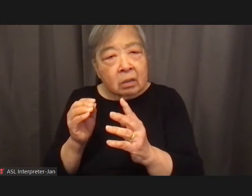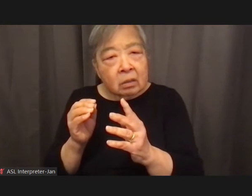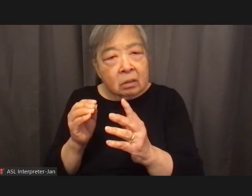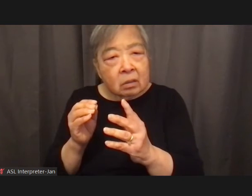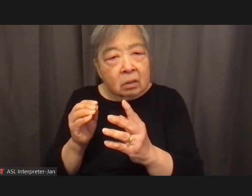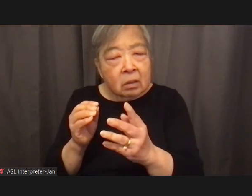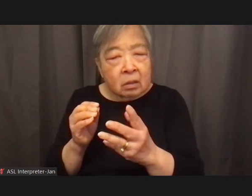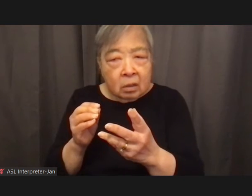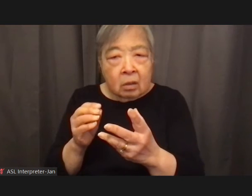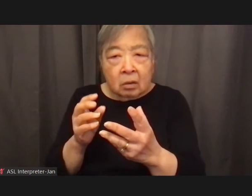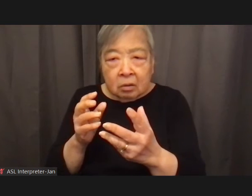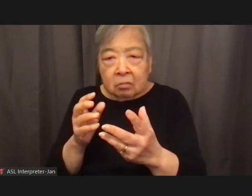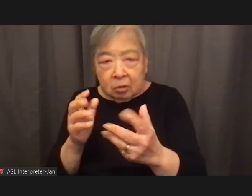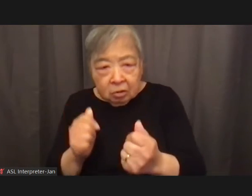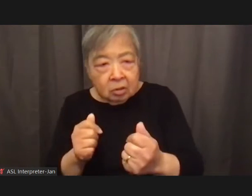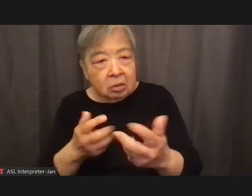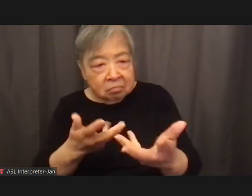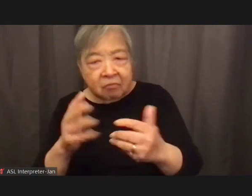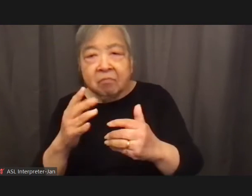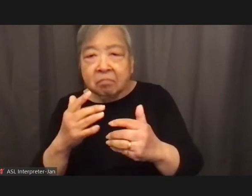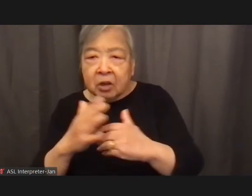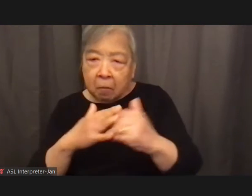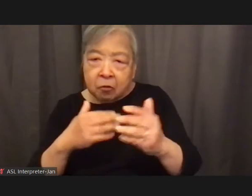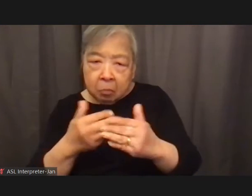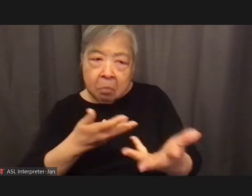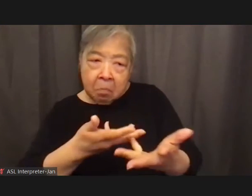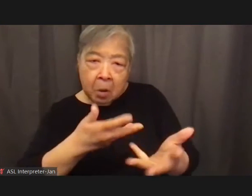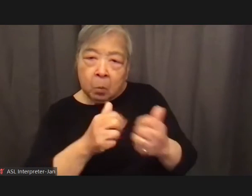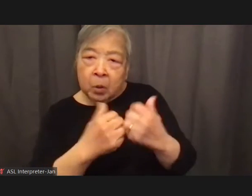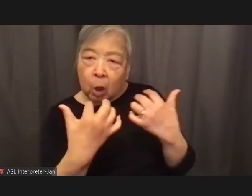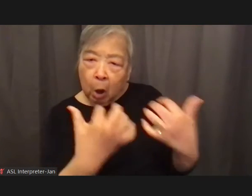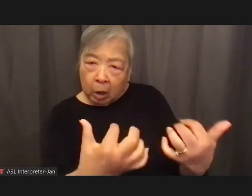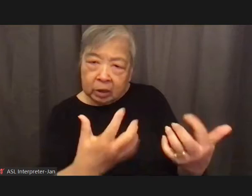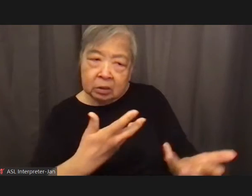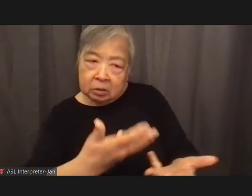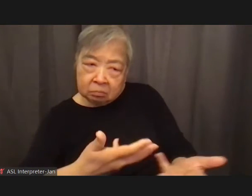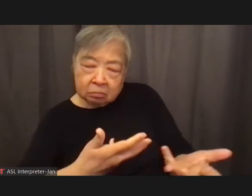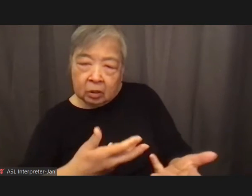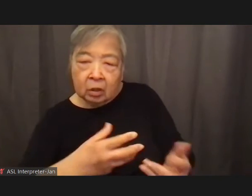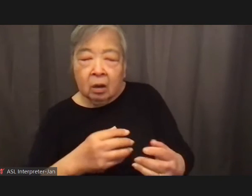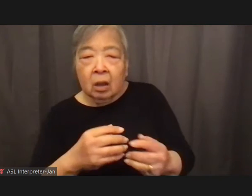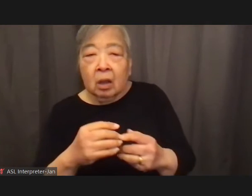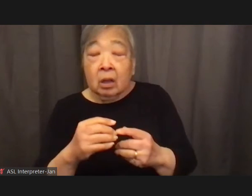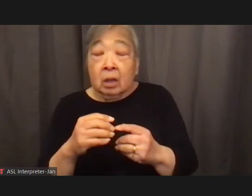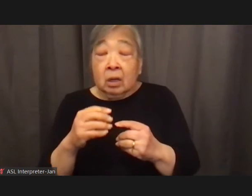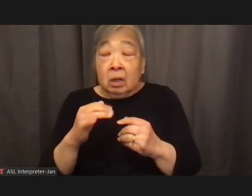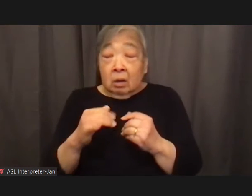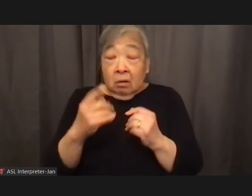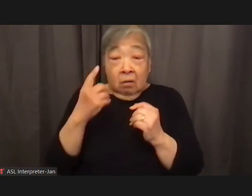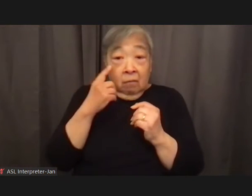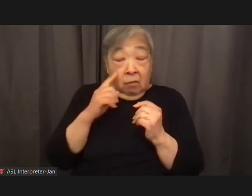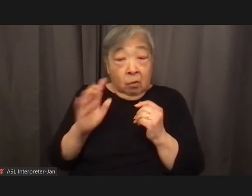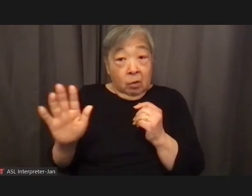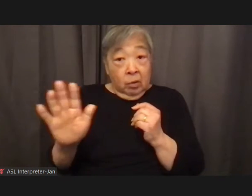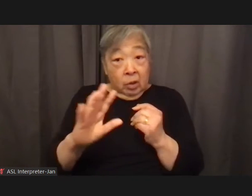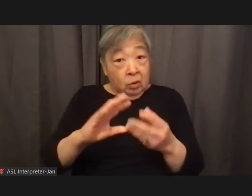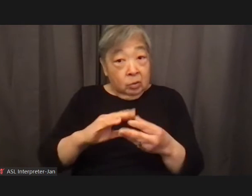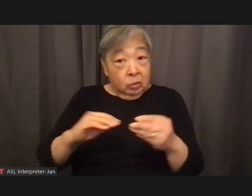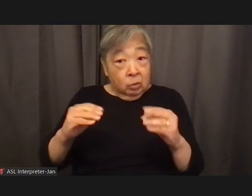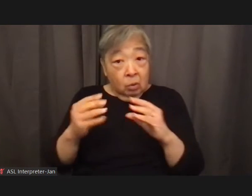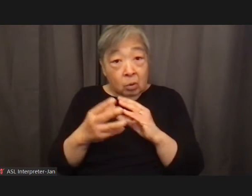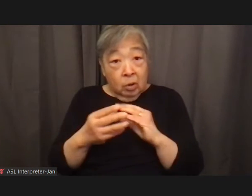with audiences. And you know, in terms of the story, is